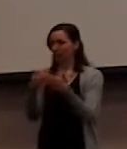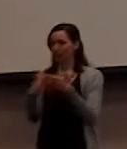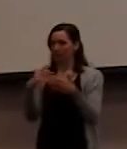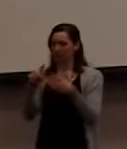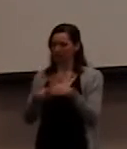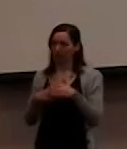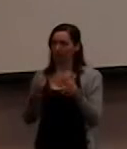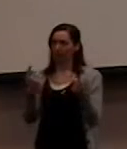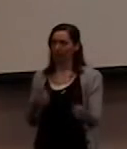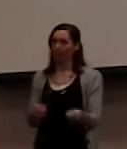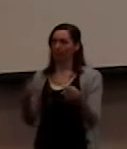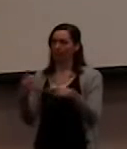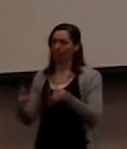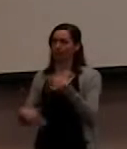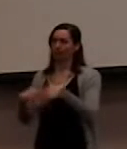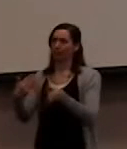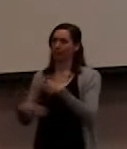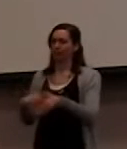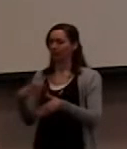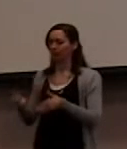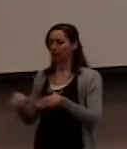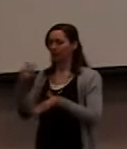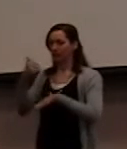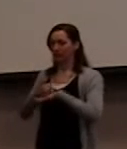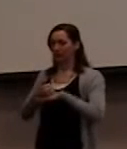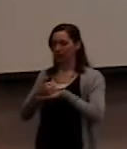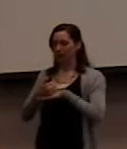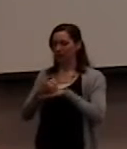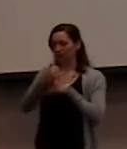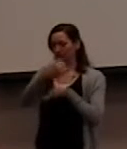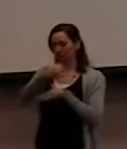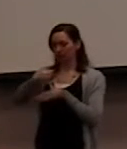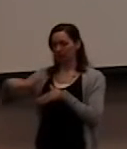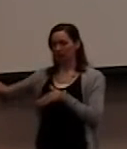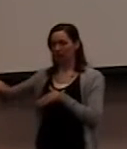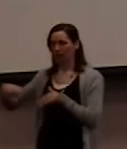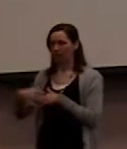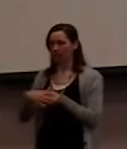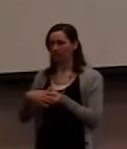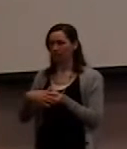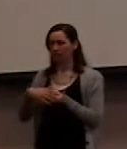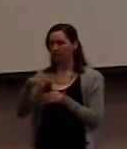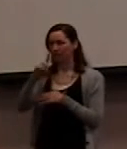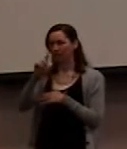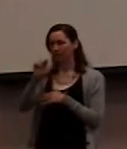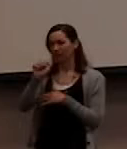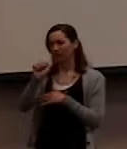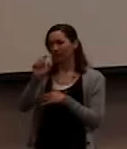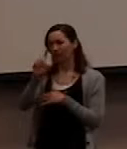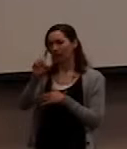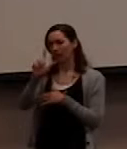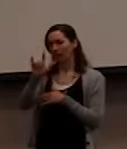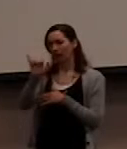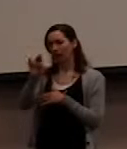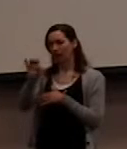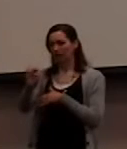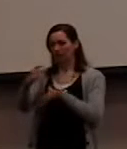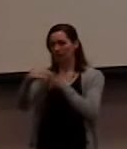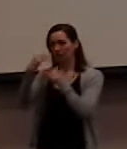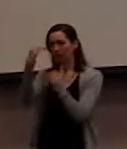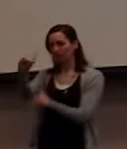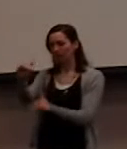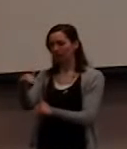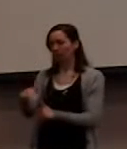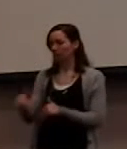moving. He did set a deadline, and it surprised the people at Haran considerably. All of his